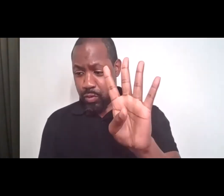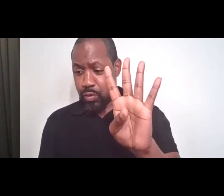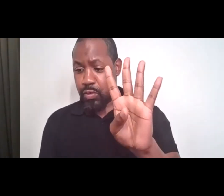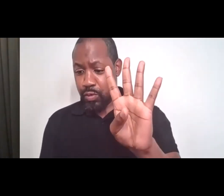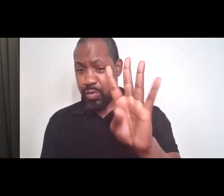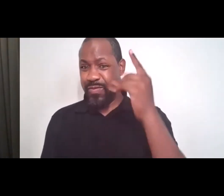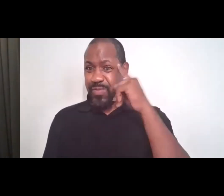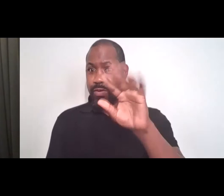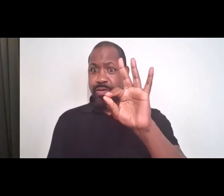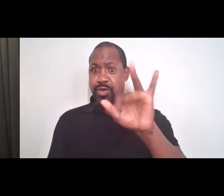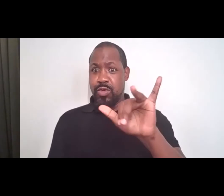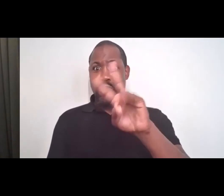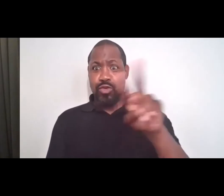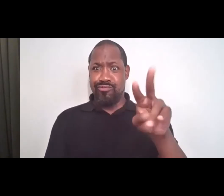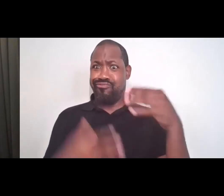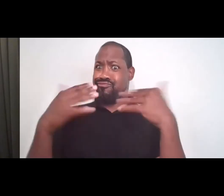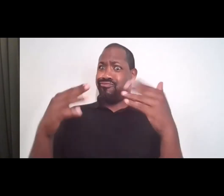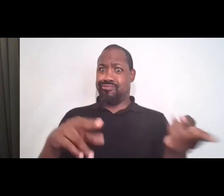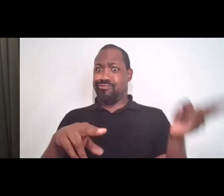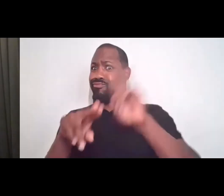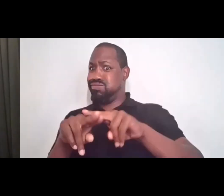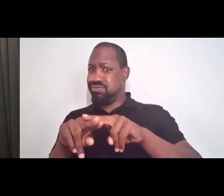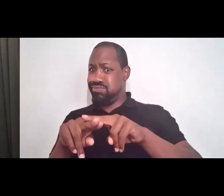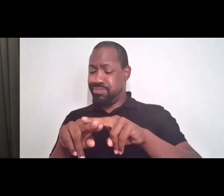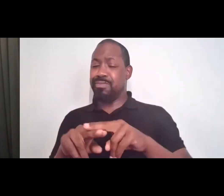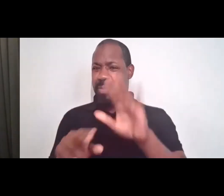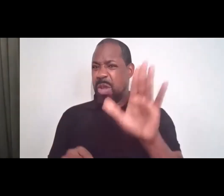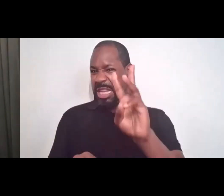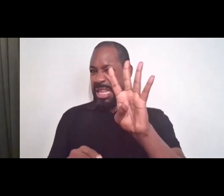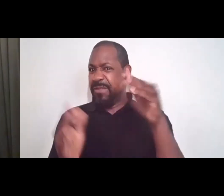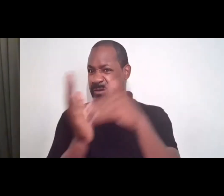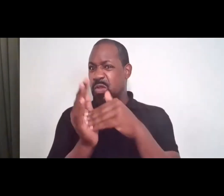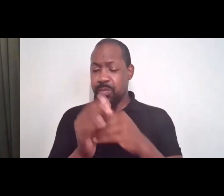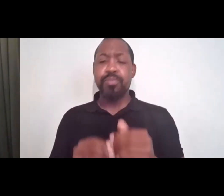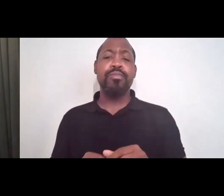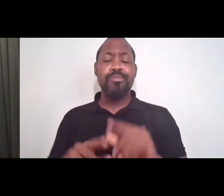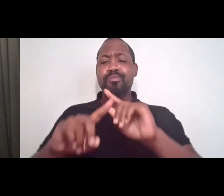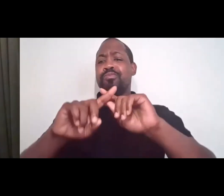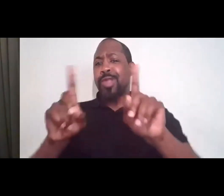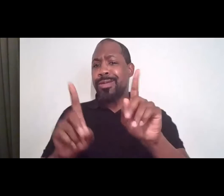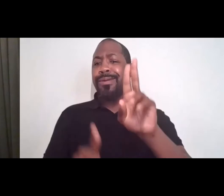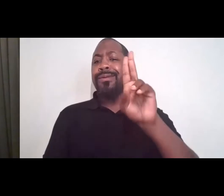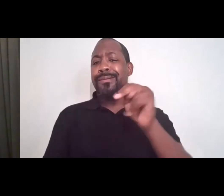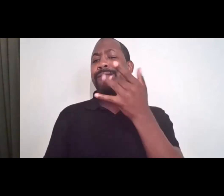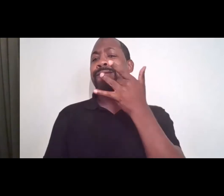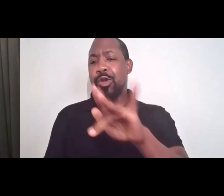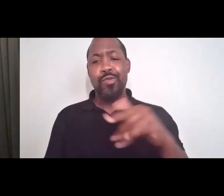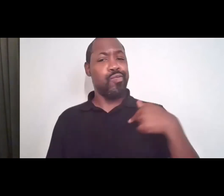$818,664 for the year to come. And that's a substantial, 64,000 is a substantial